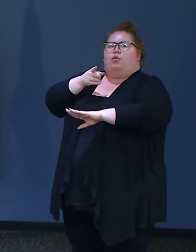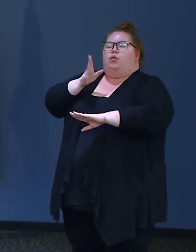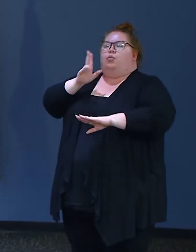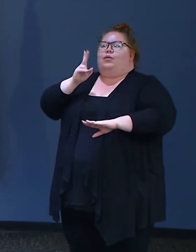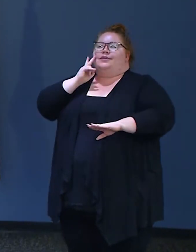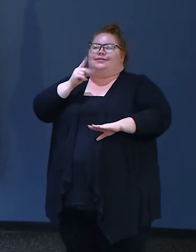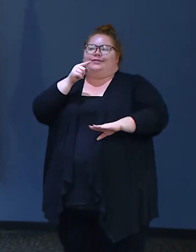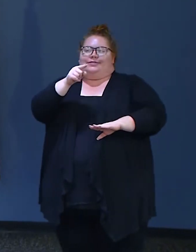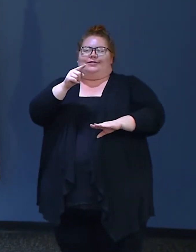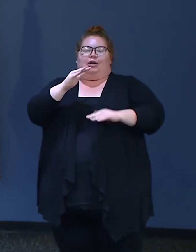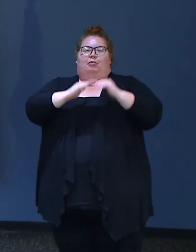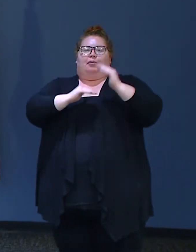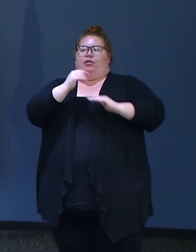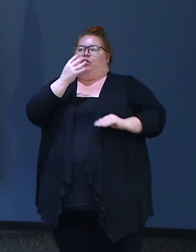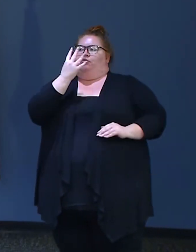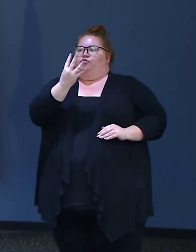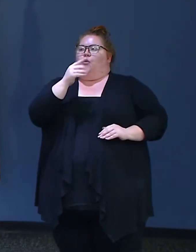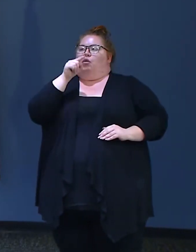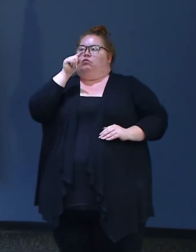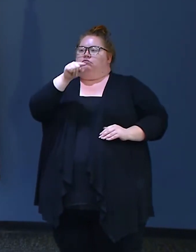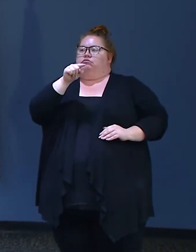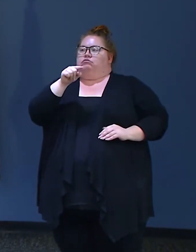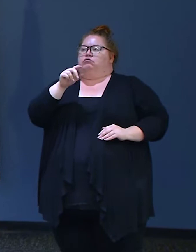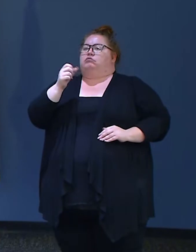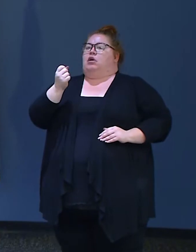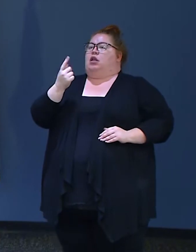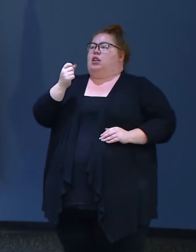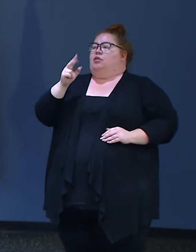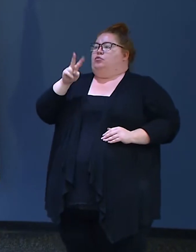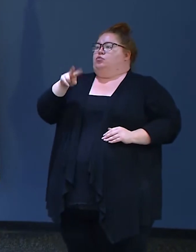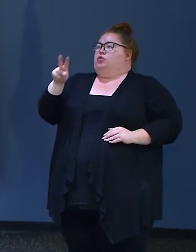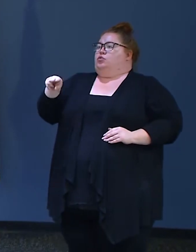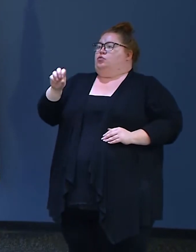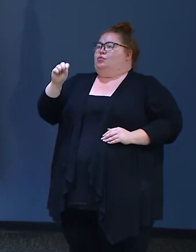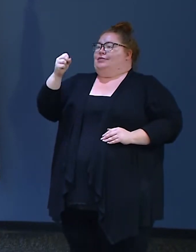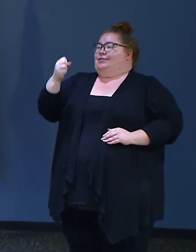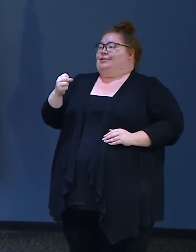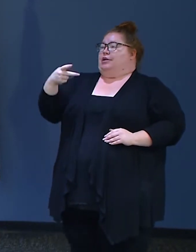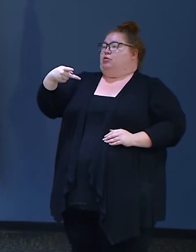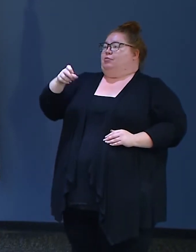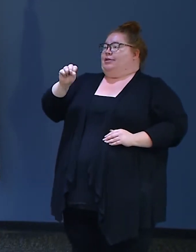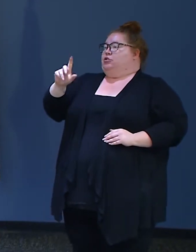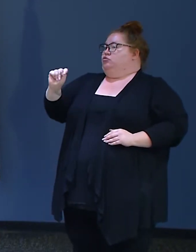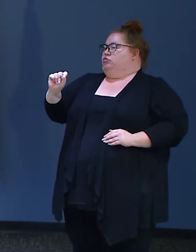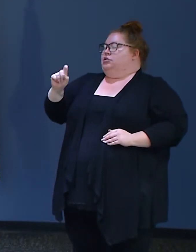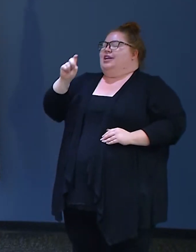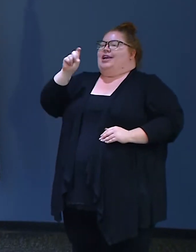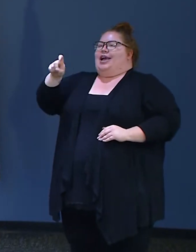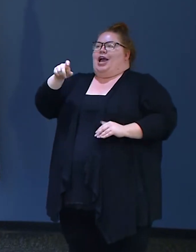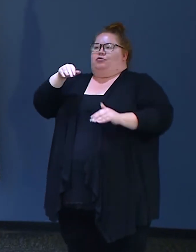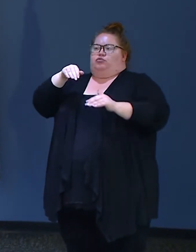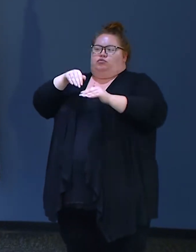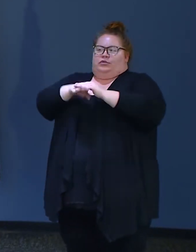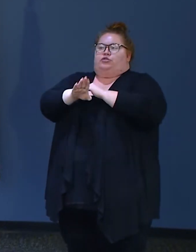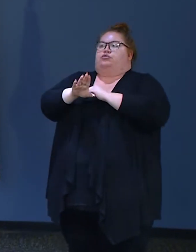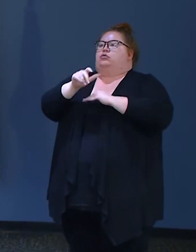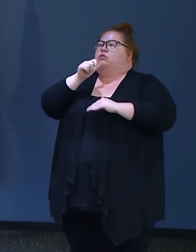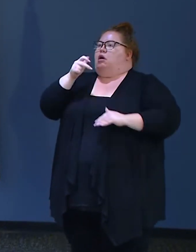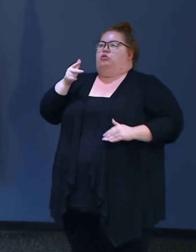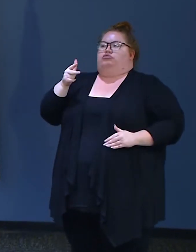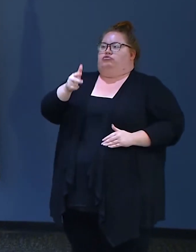That location is 1142 South P Street. The location is not a drive-through. It is walk-in appointments or walk-up